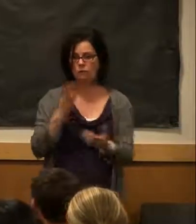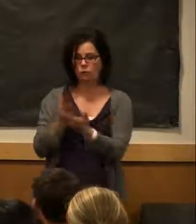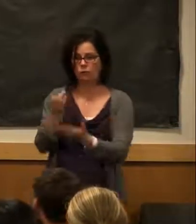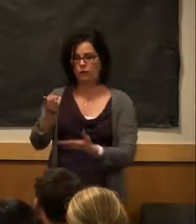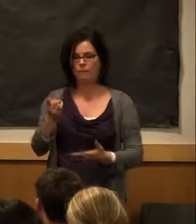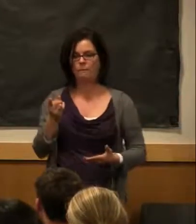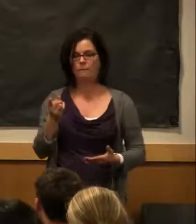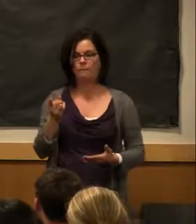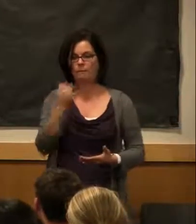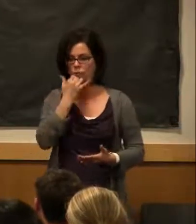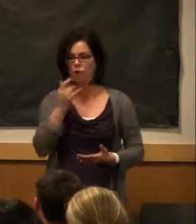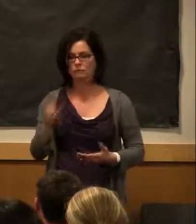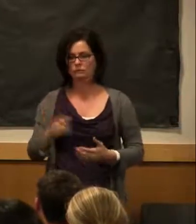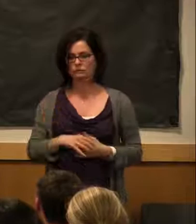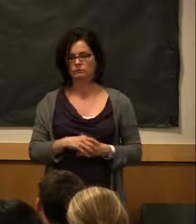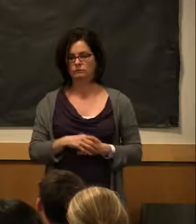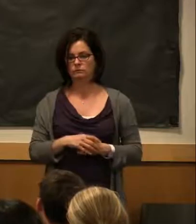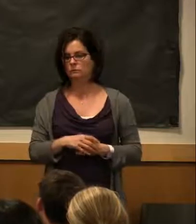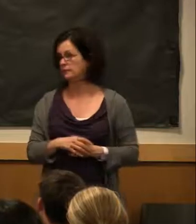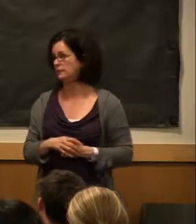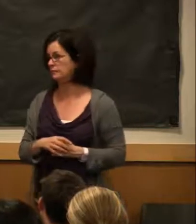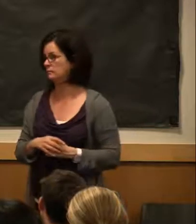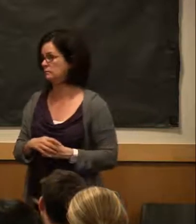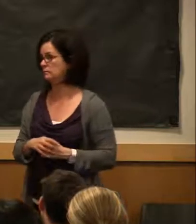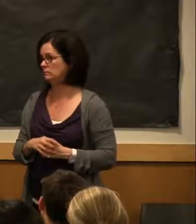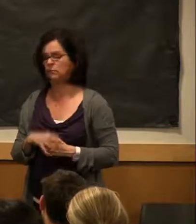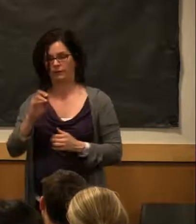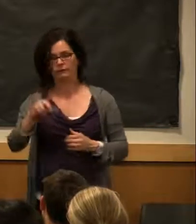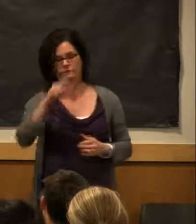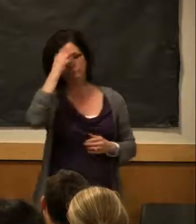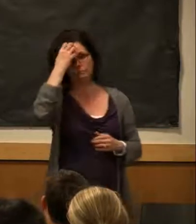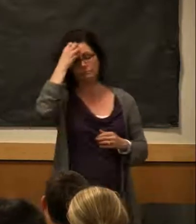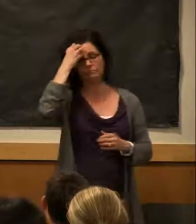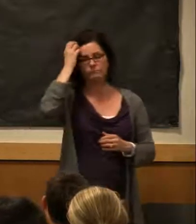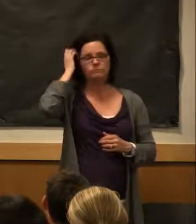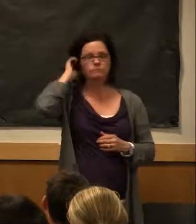them they're wrong. Did you get that? Yeah.